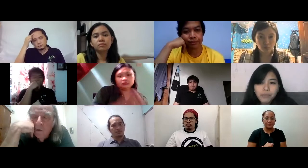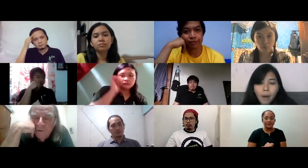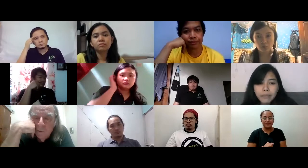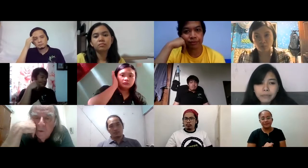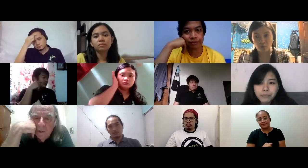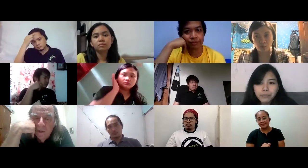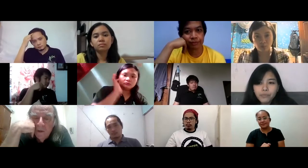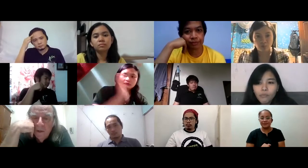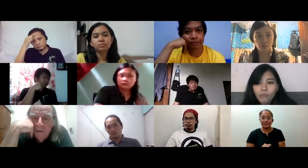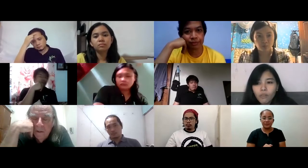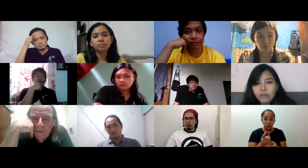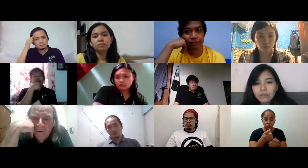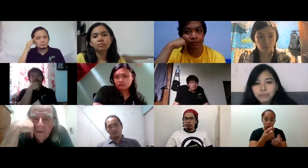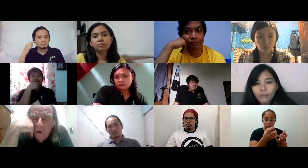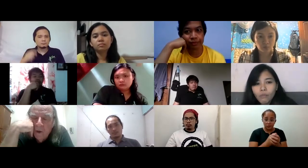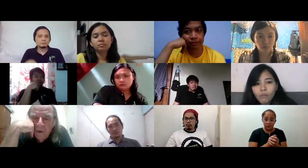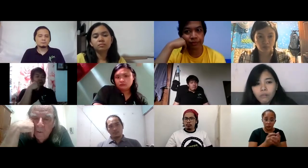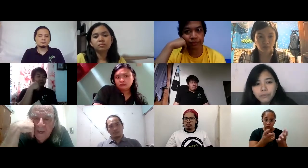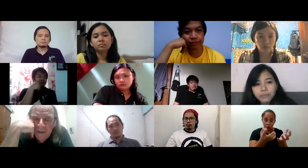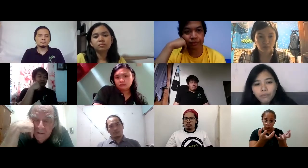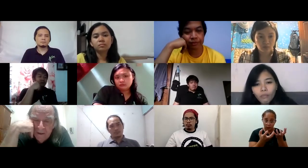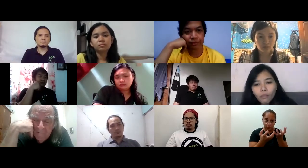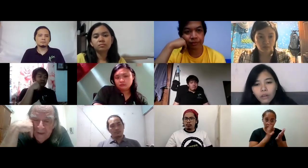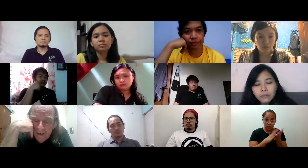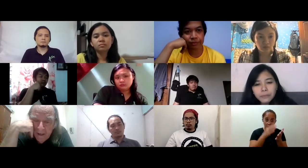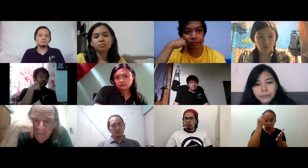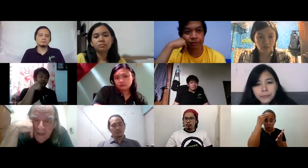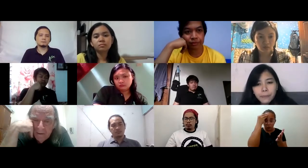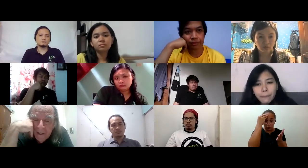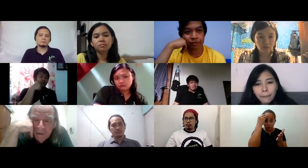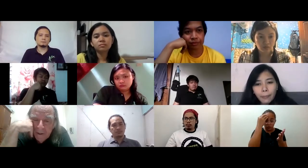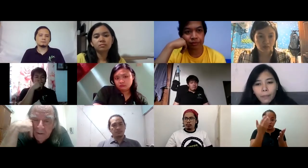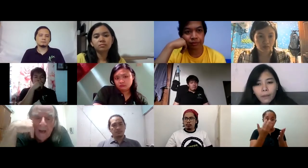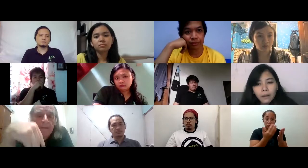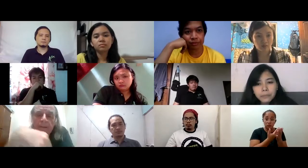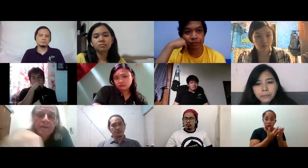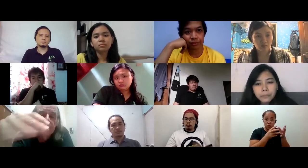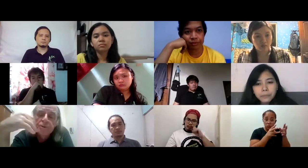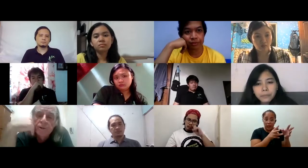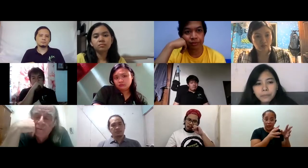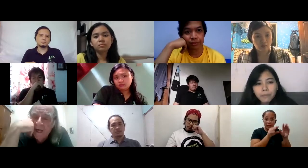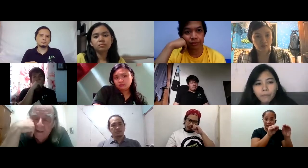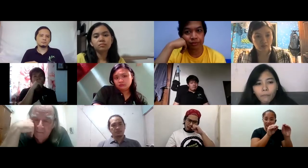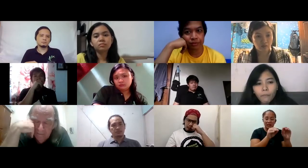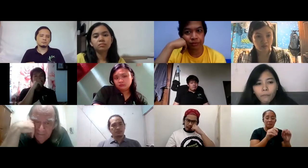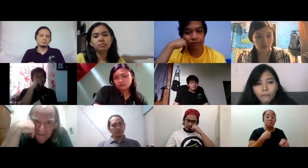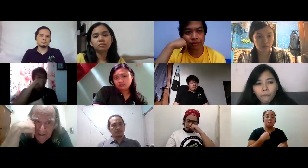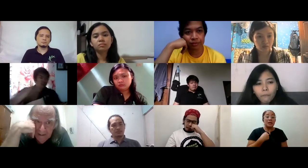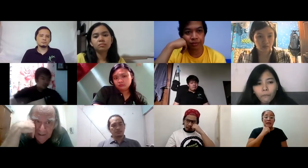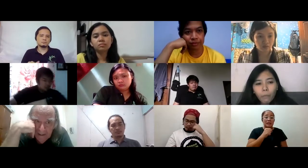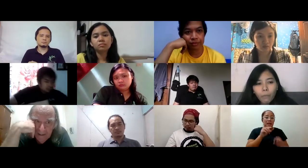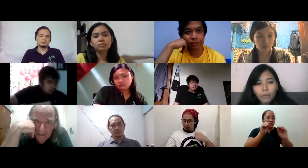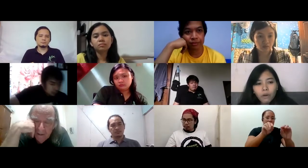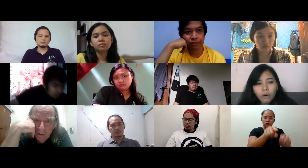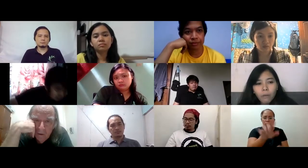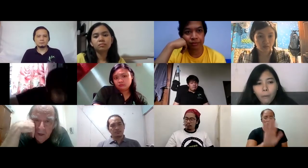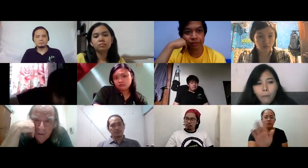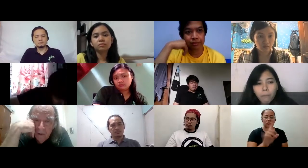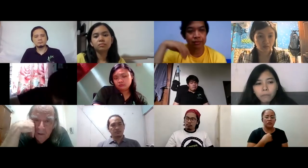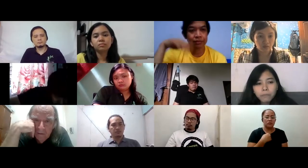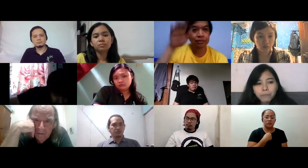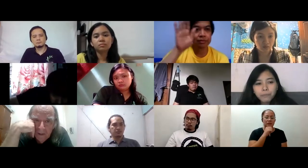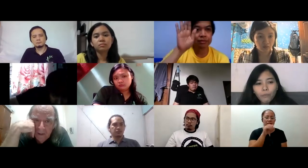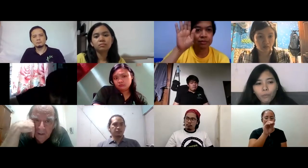do you want to learn the current ways of thinking about teaching? Now, I'm not teaching you that.